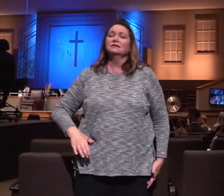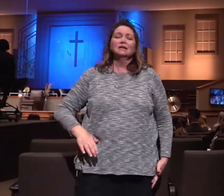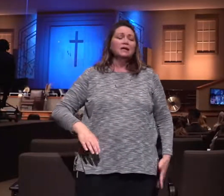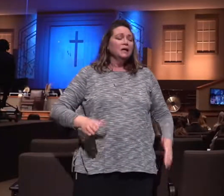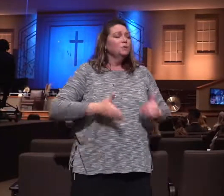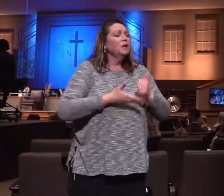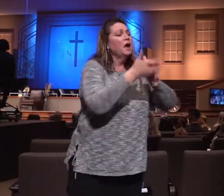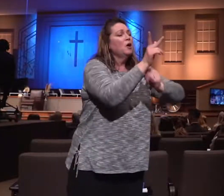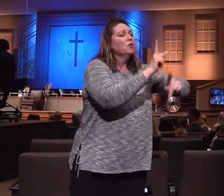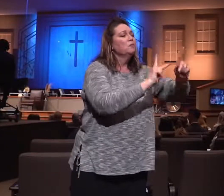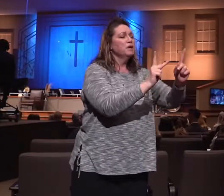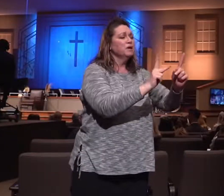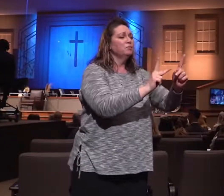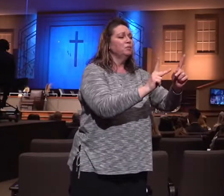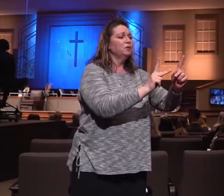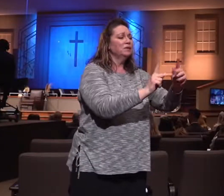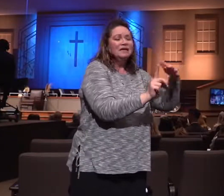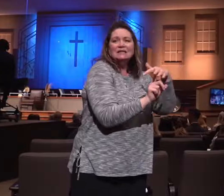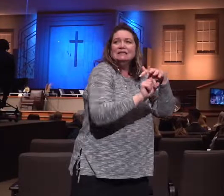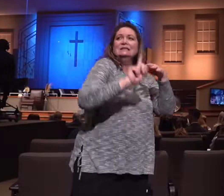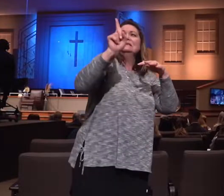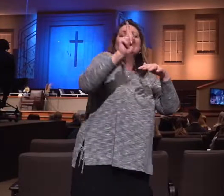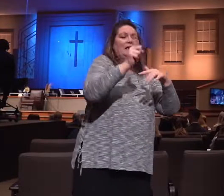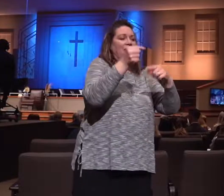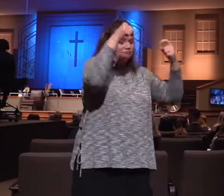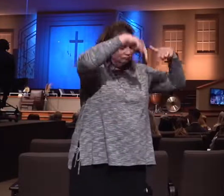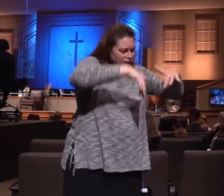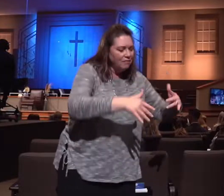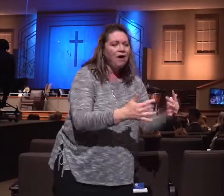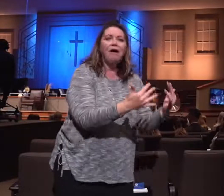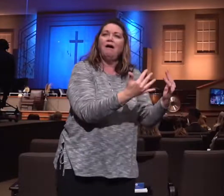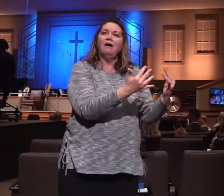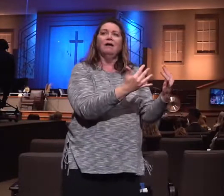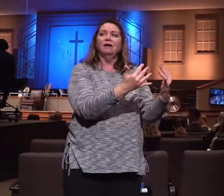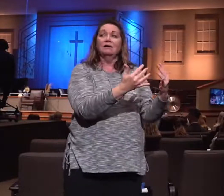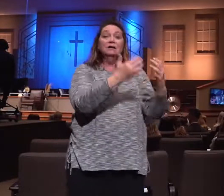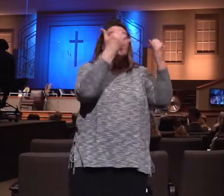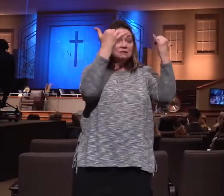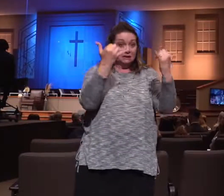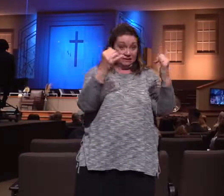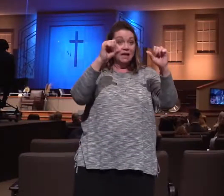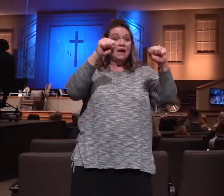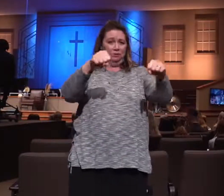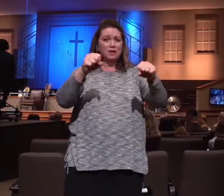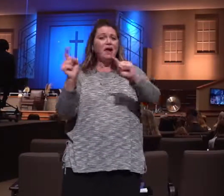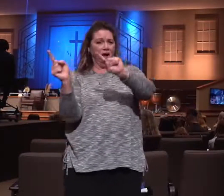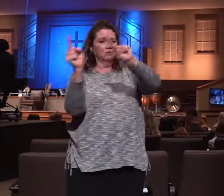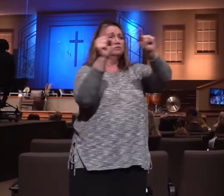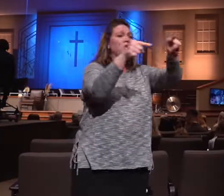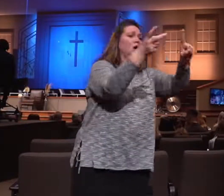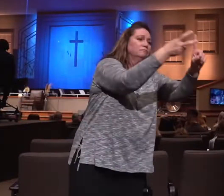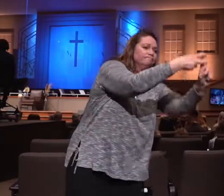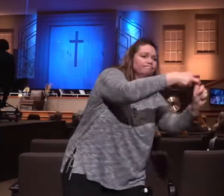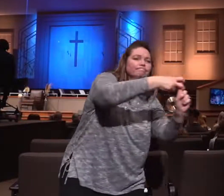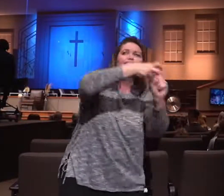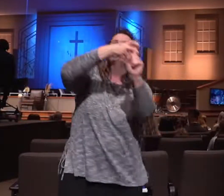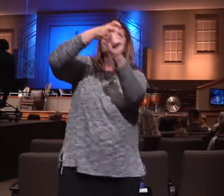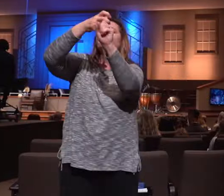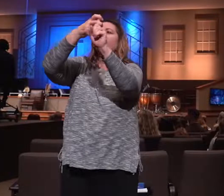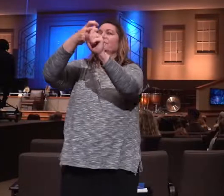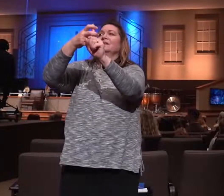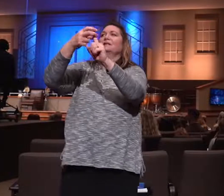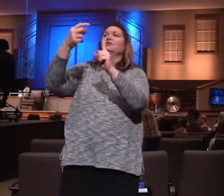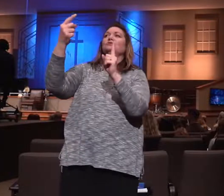save some dear ones from the burning. Today we'll go to bring